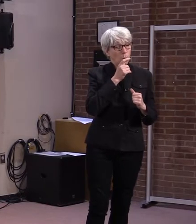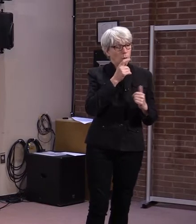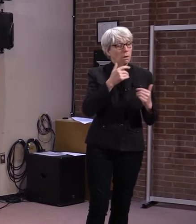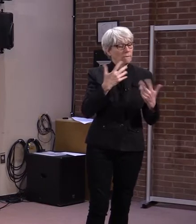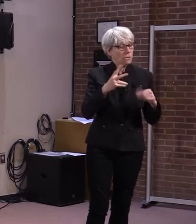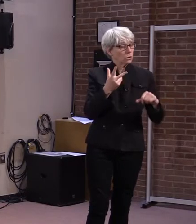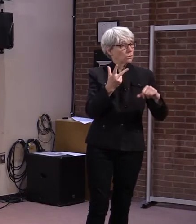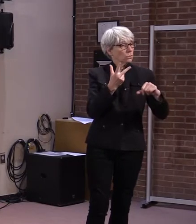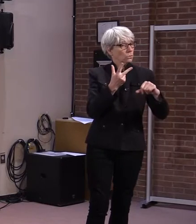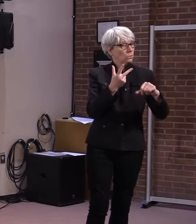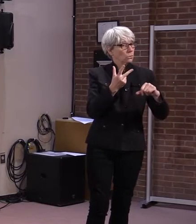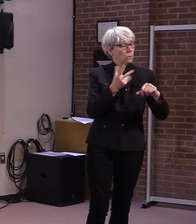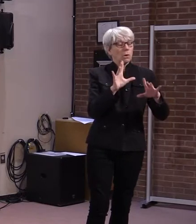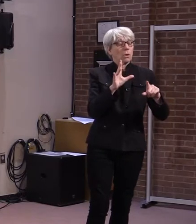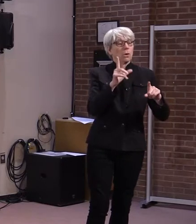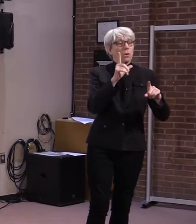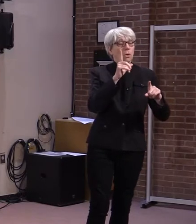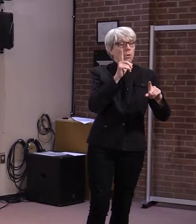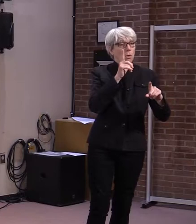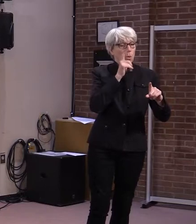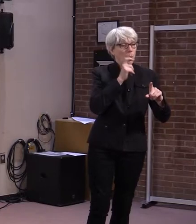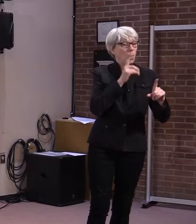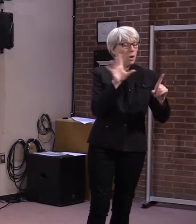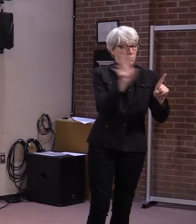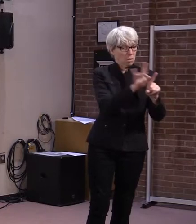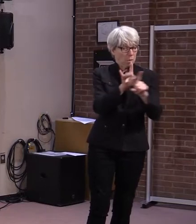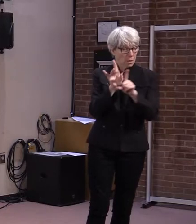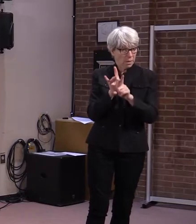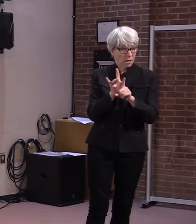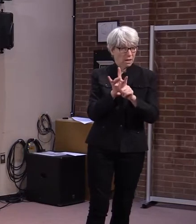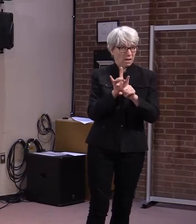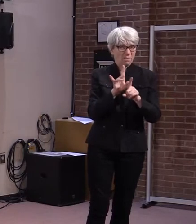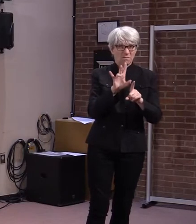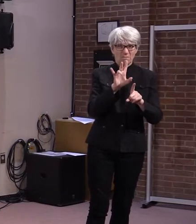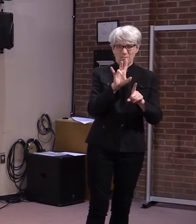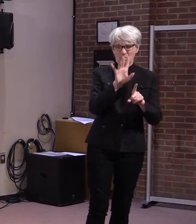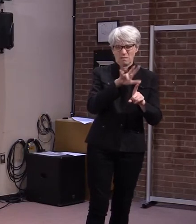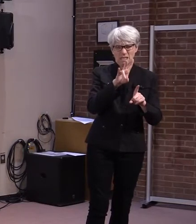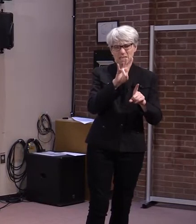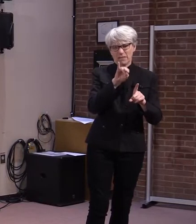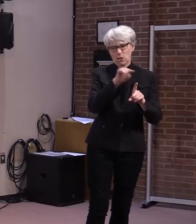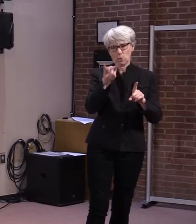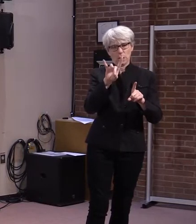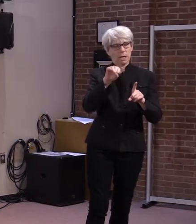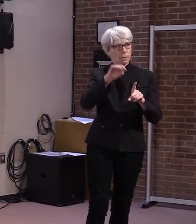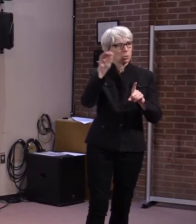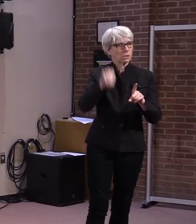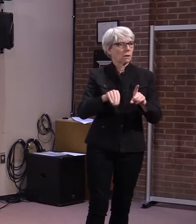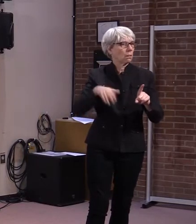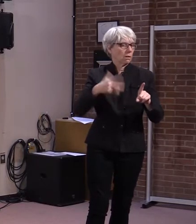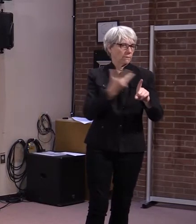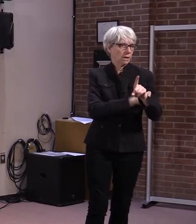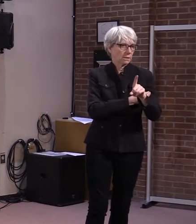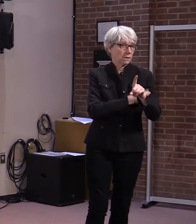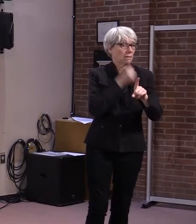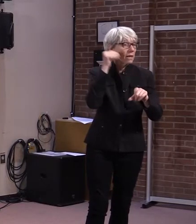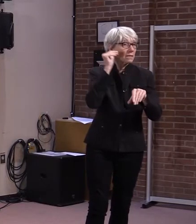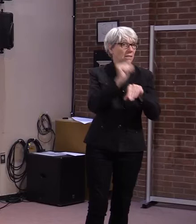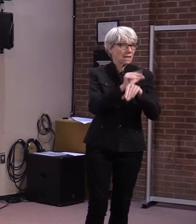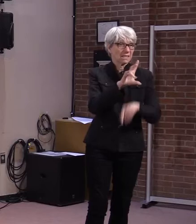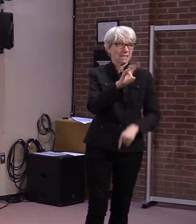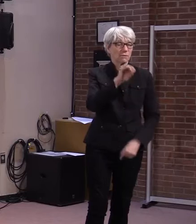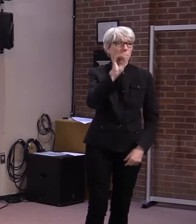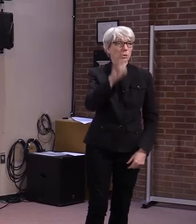mid-70s in terms of unvaccinated. Last night, for example, it was 70% positive cases were